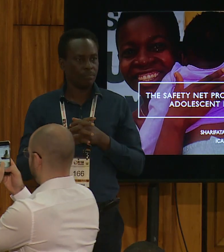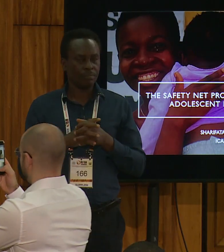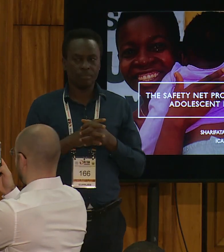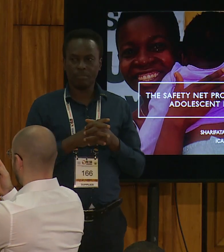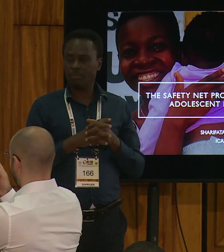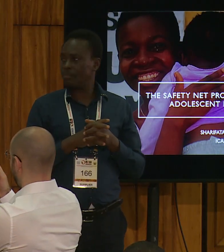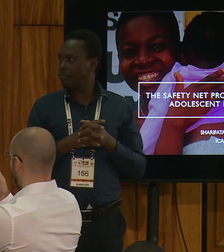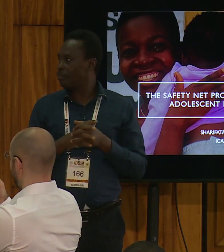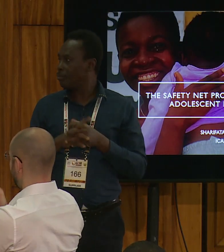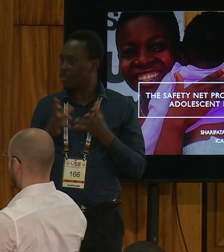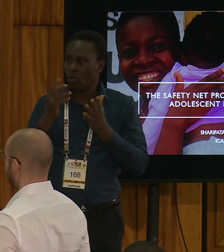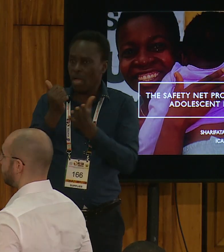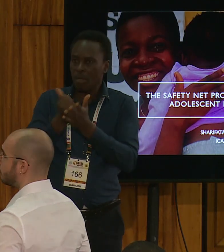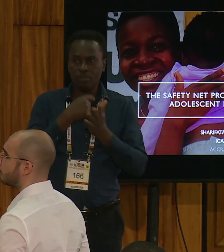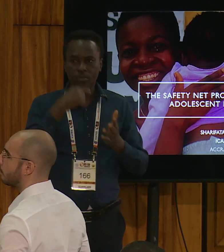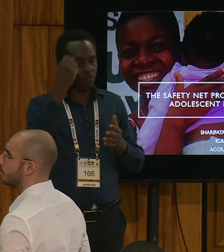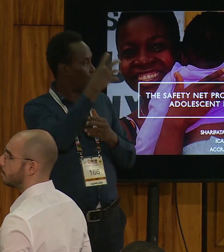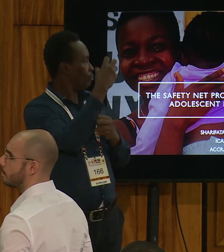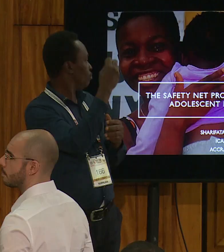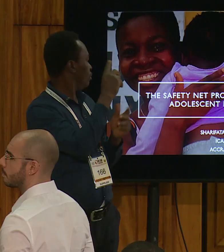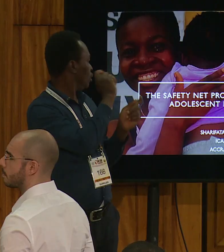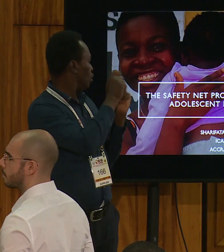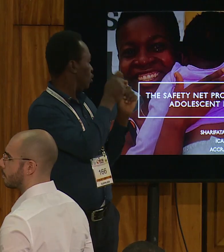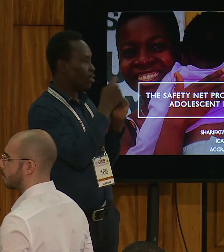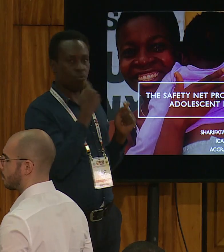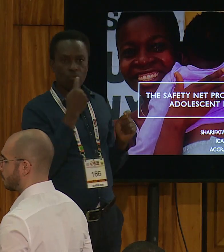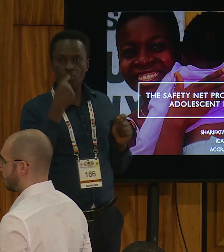Who is helping me?